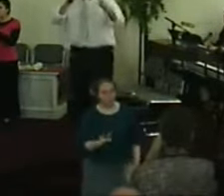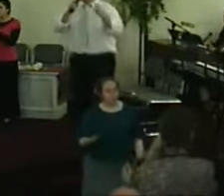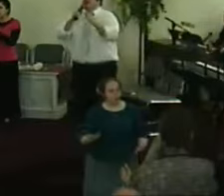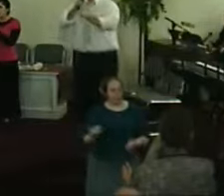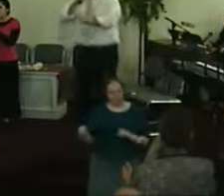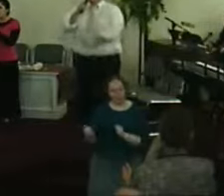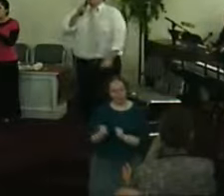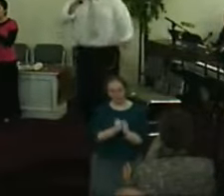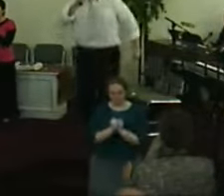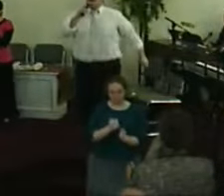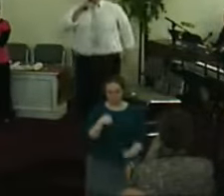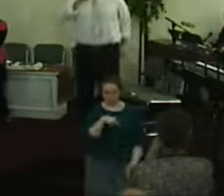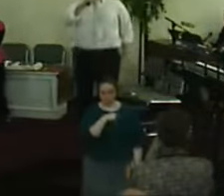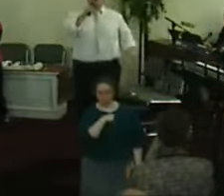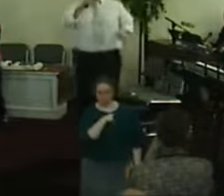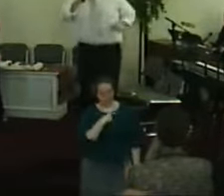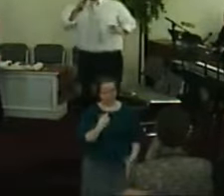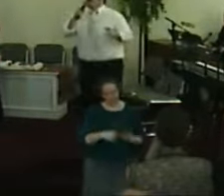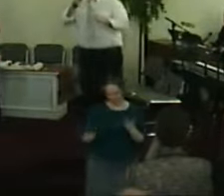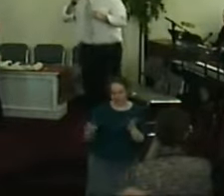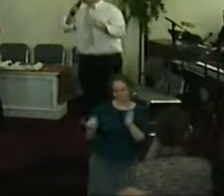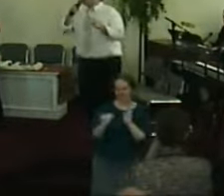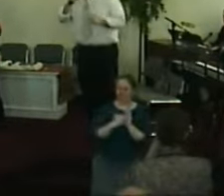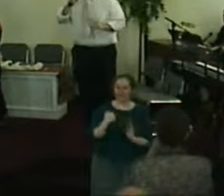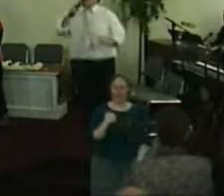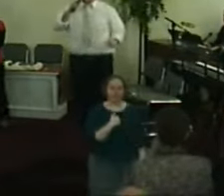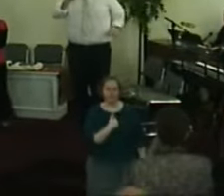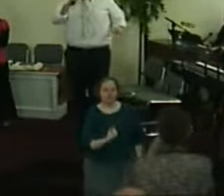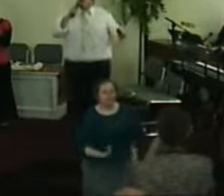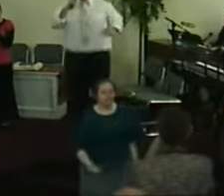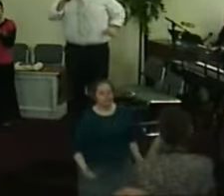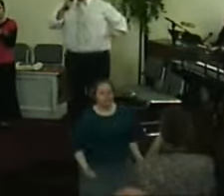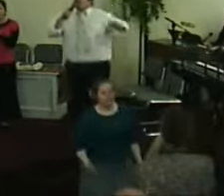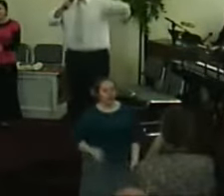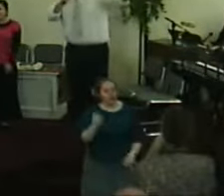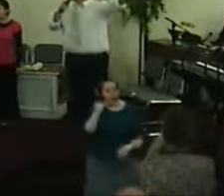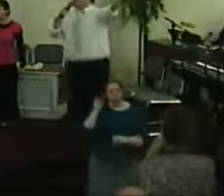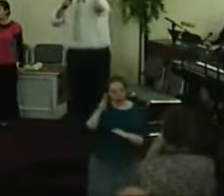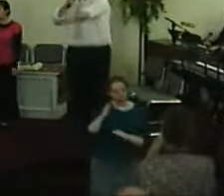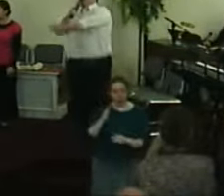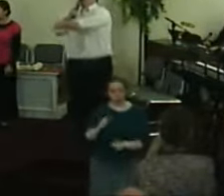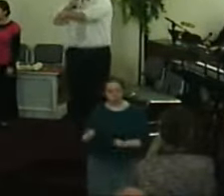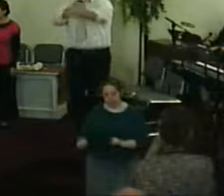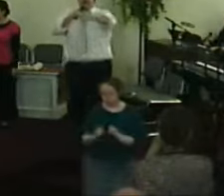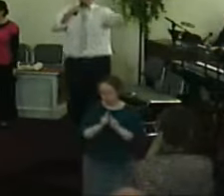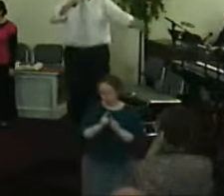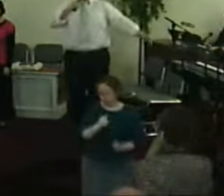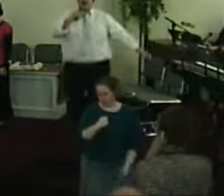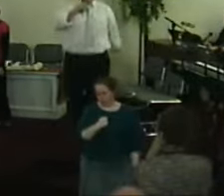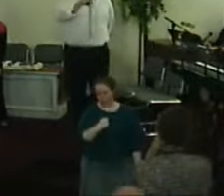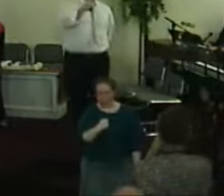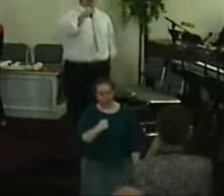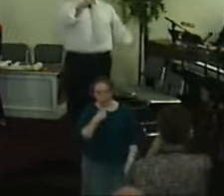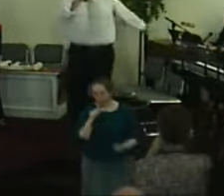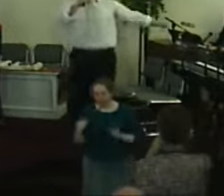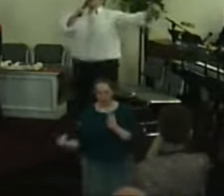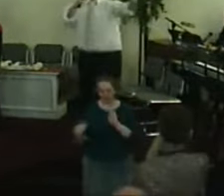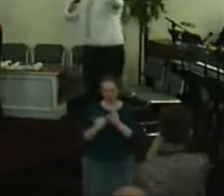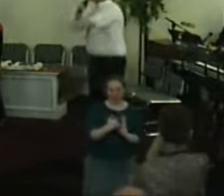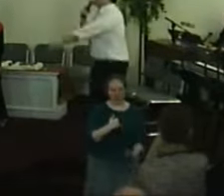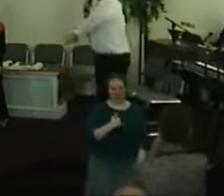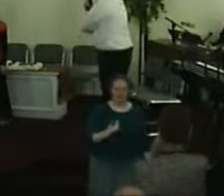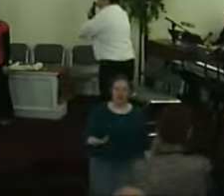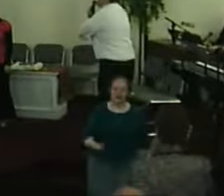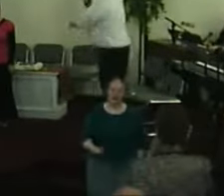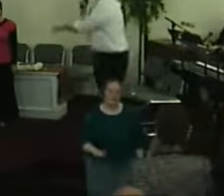with us, then what can stand against? And if our God is for us, then who could ever stop us? And if our God